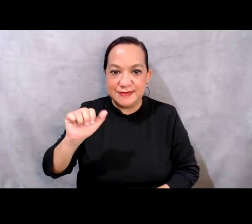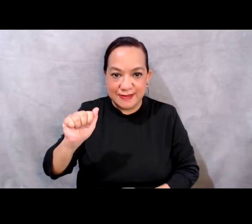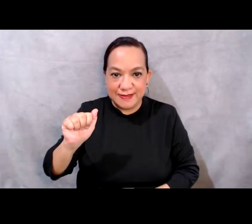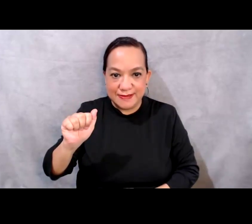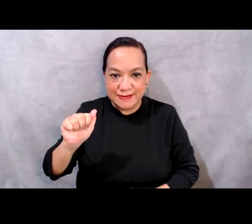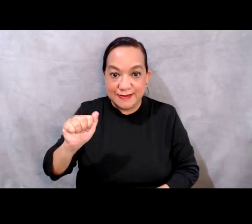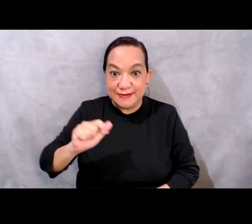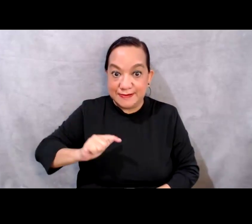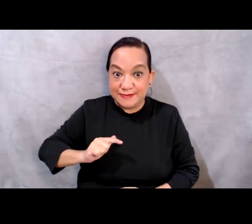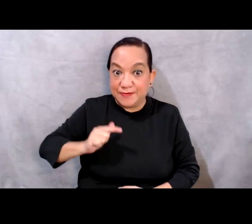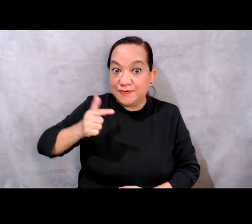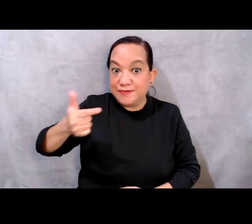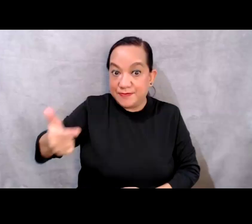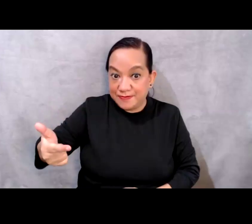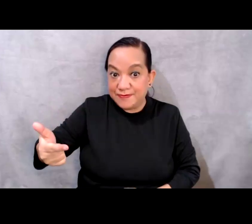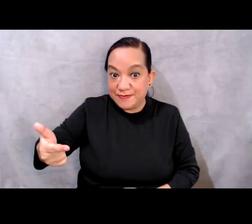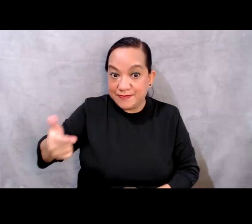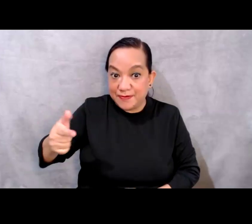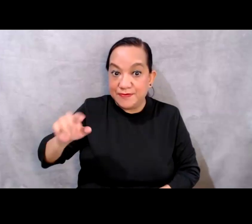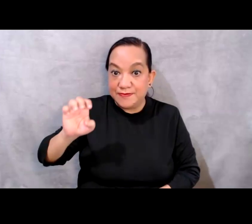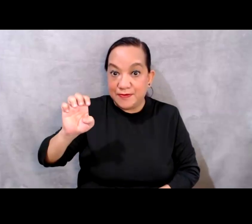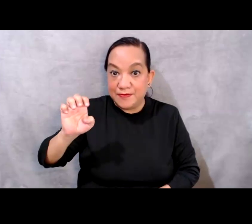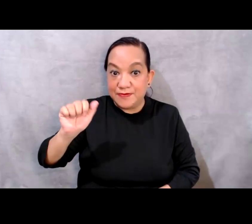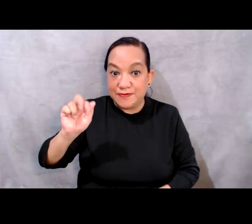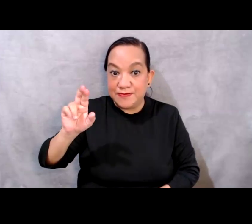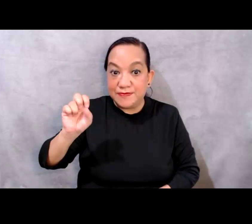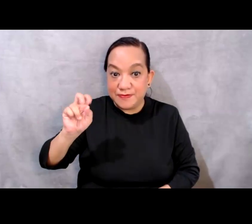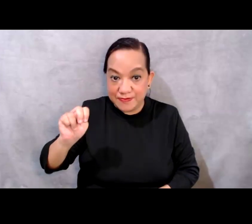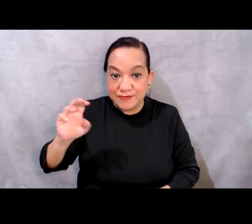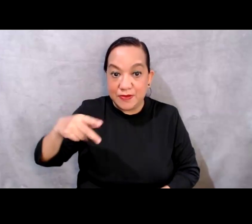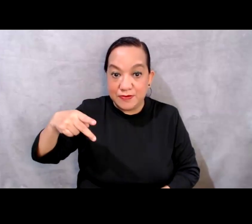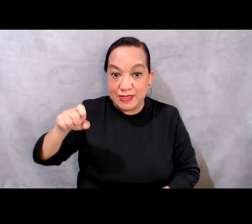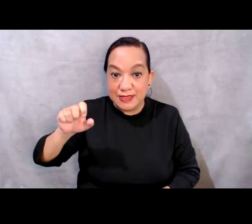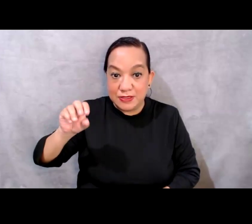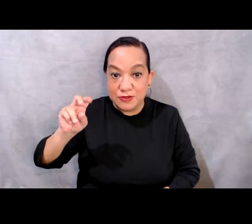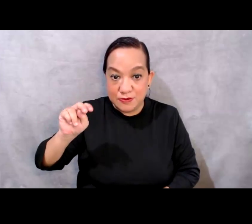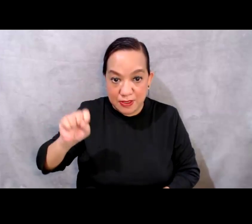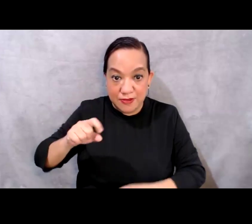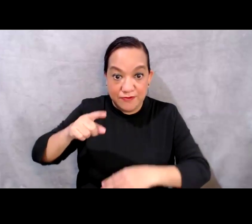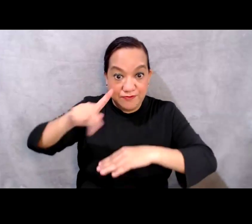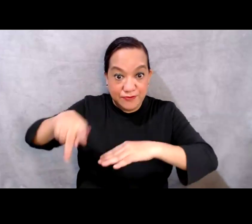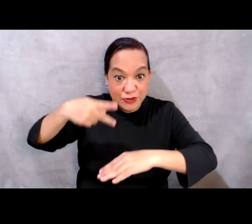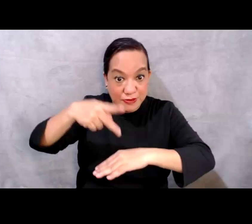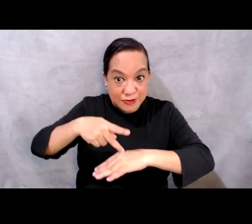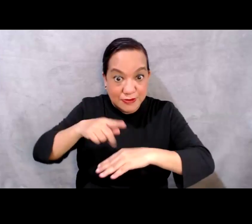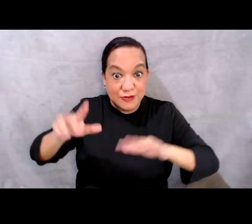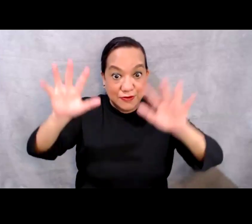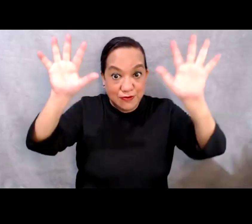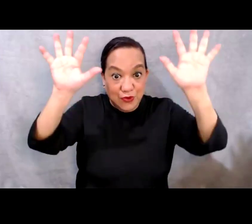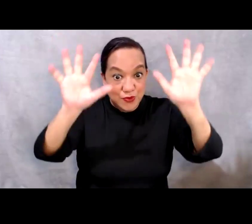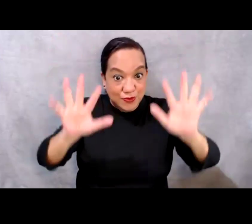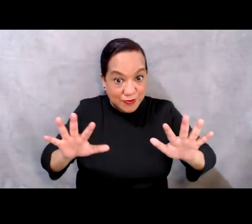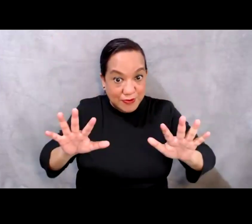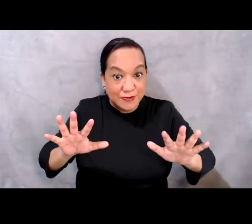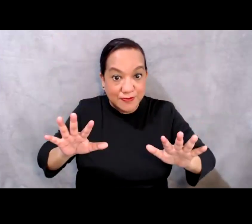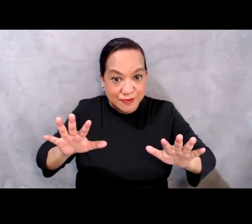Justice. Mayong buntag. Thank you, Eromi. This is addressed to Llewellyn Roberts. I hope I